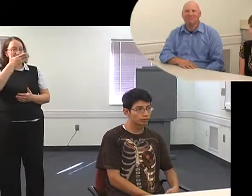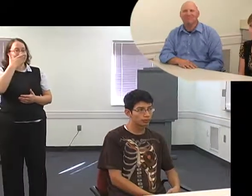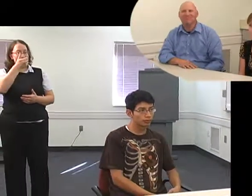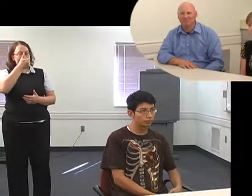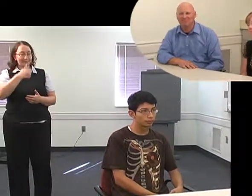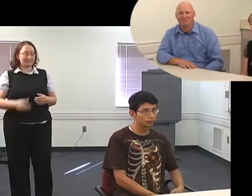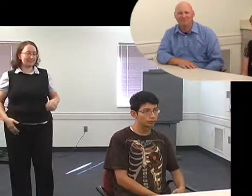Thank you.